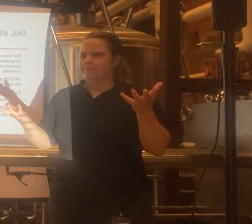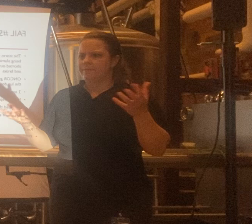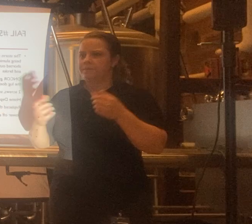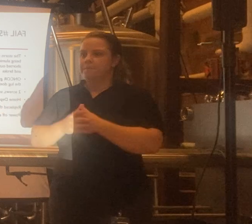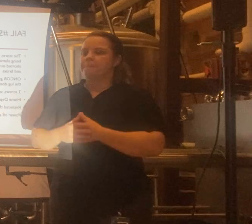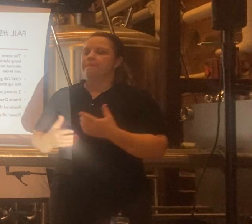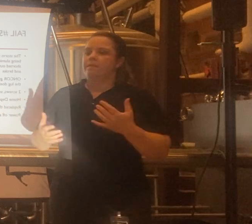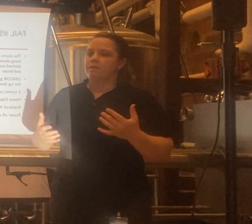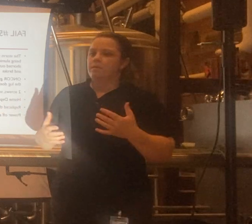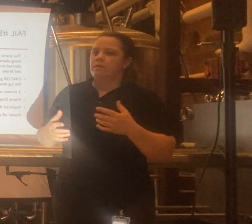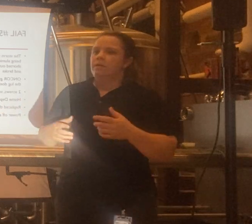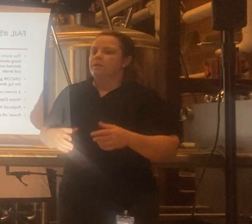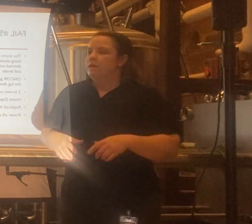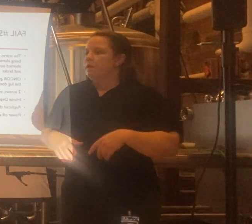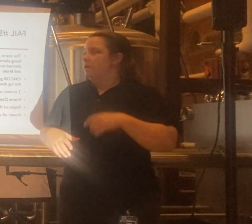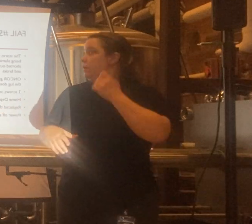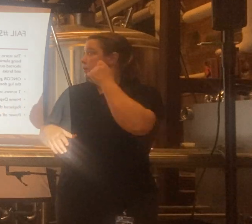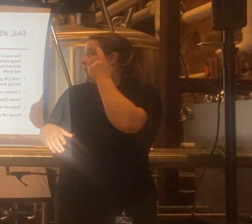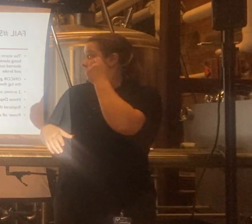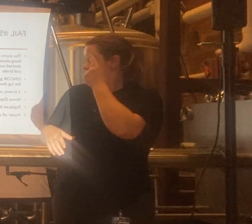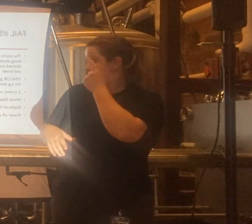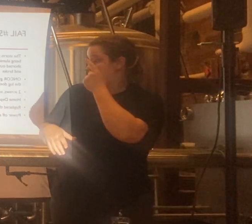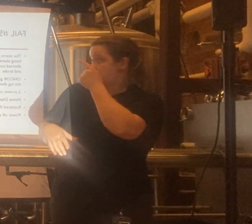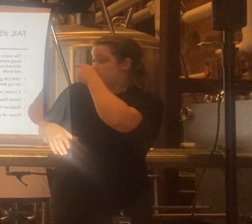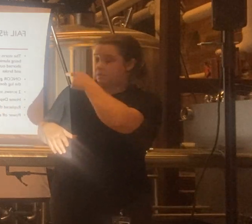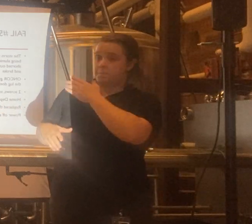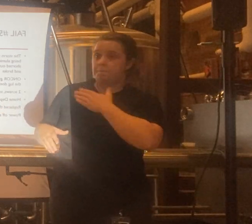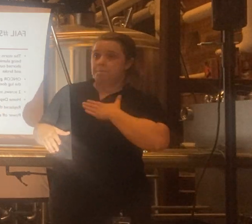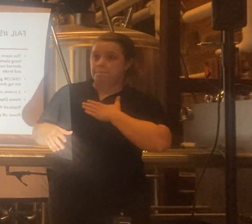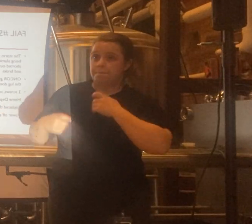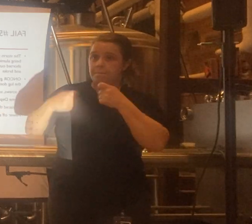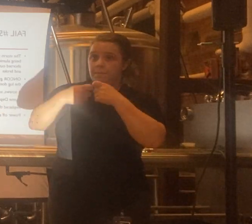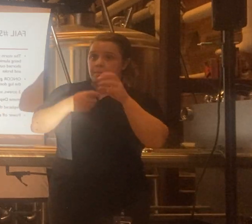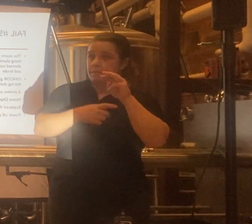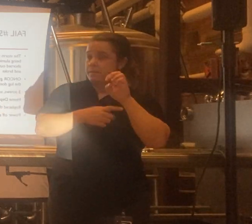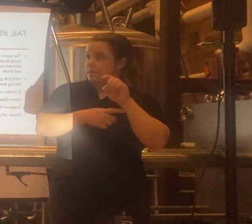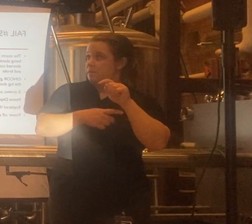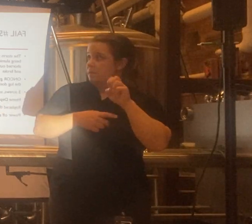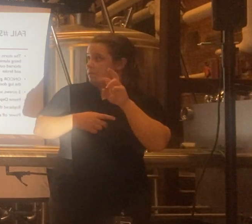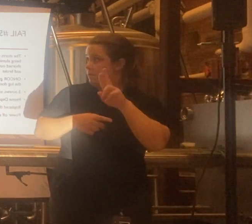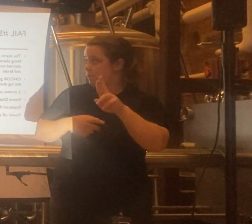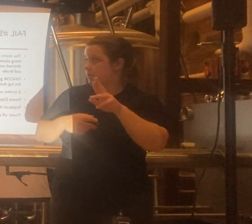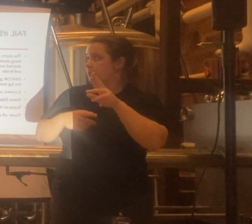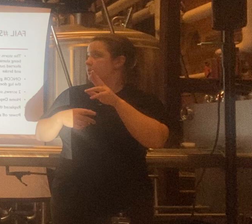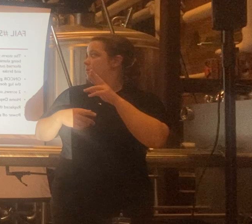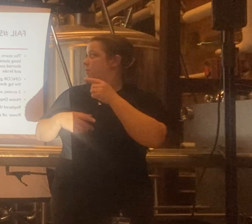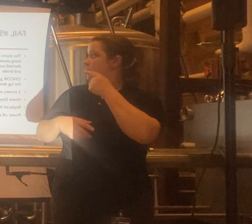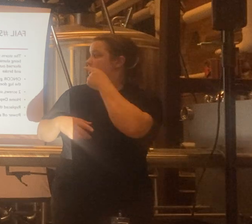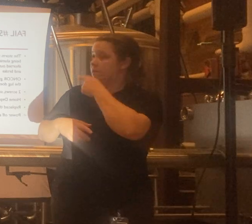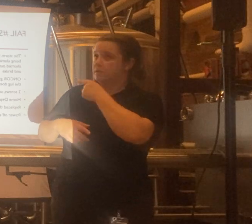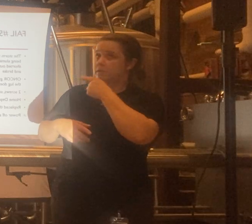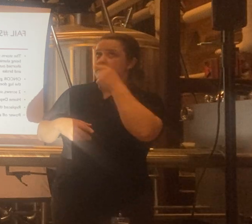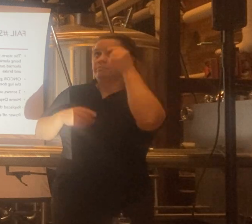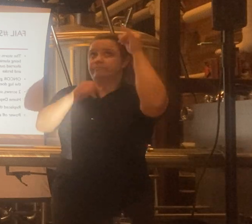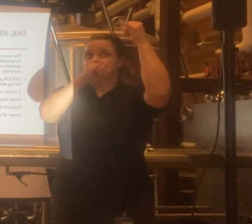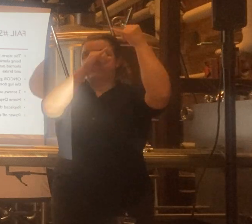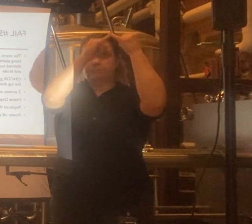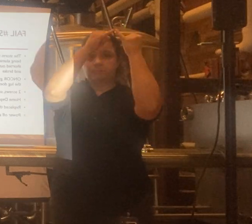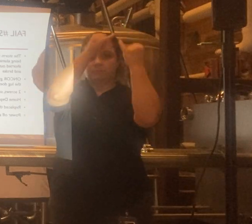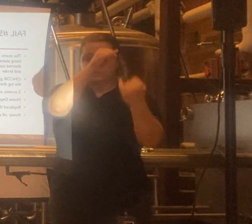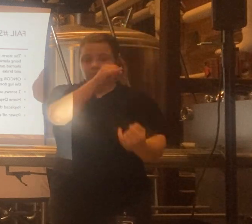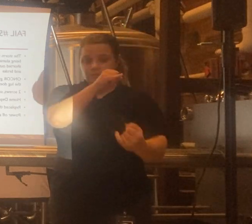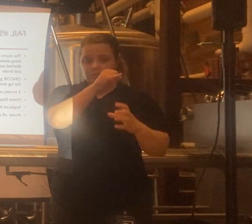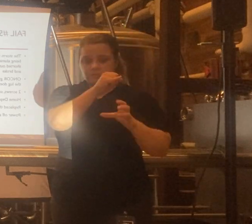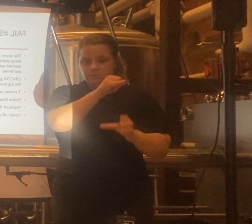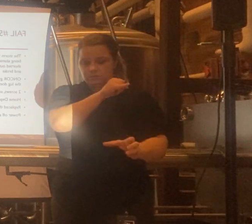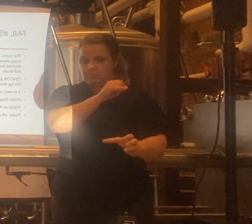house, down the wall, into my power meter. Some people have it going down a pole, into the ground, over to the building, and then